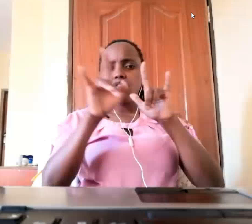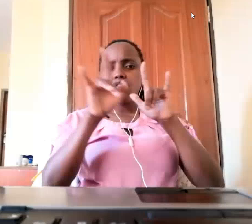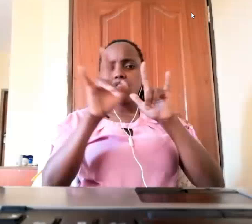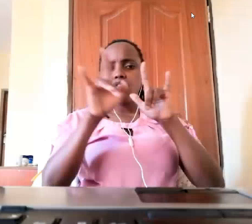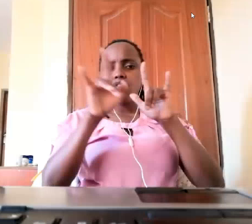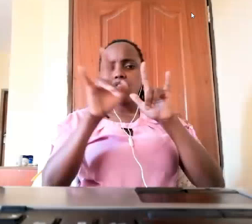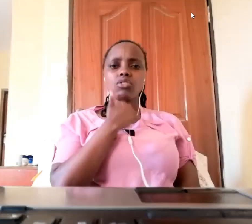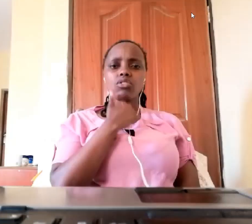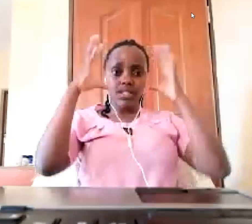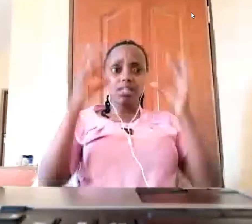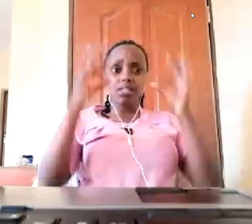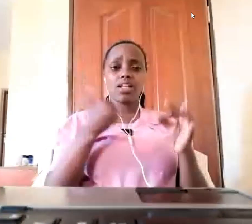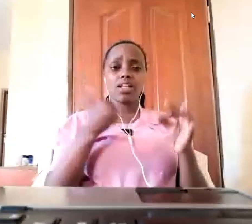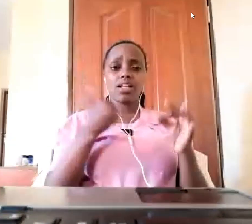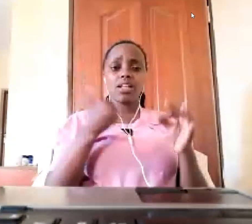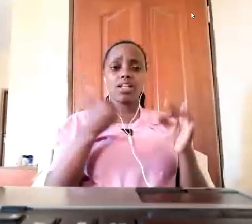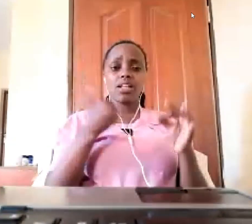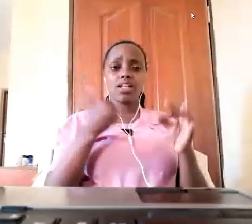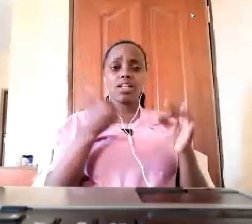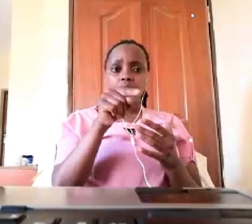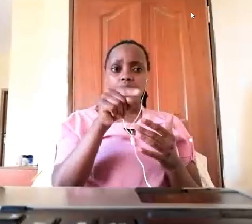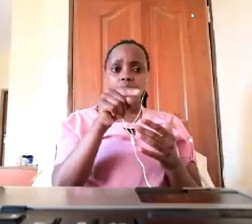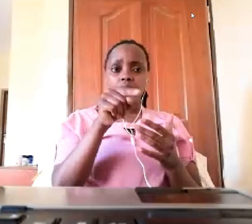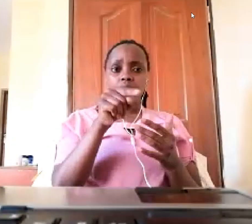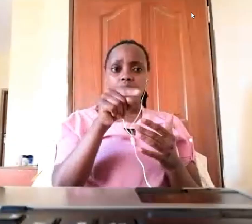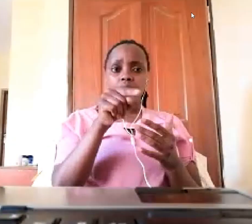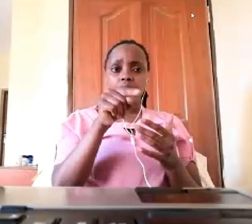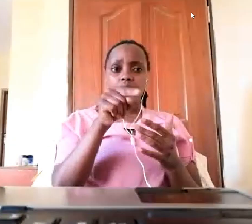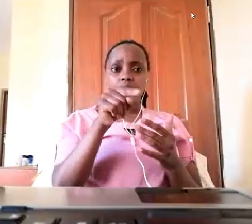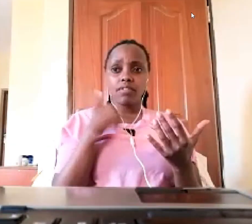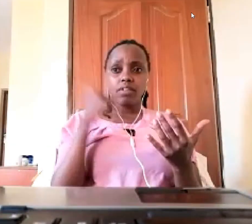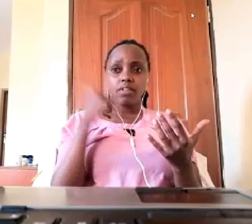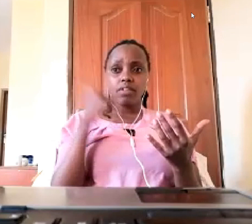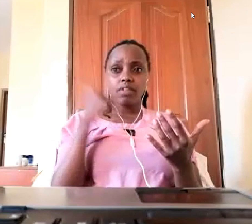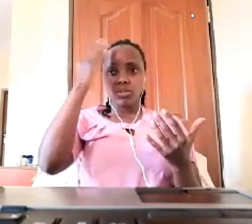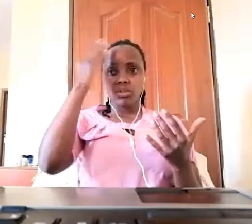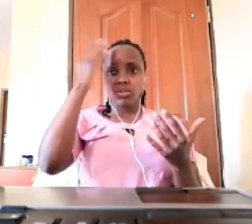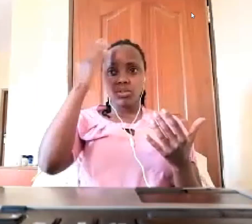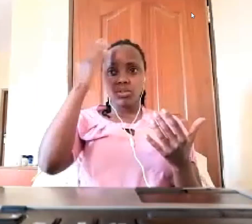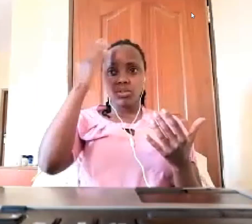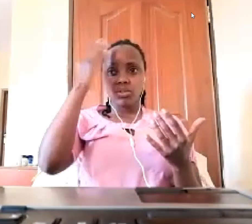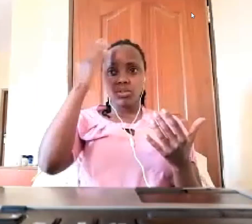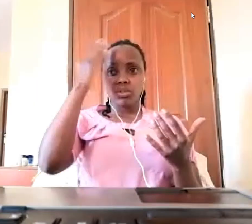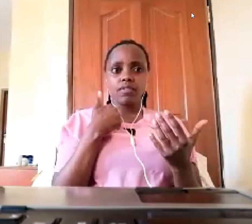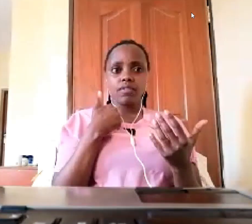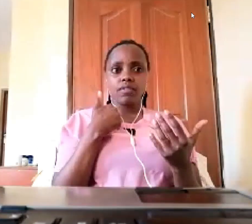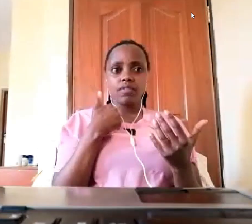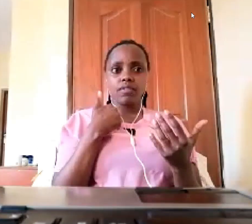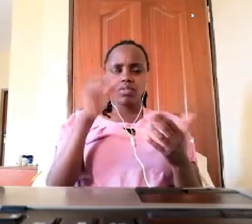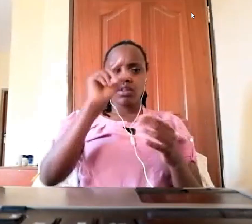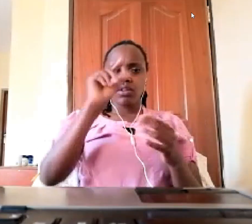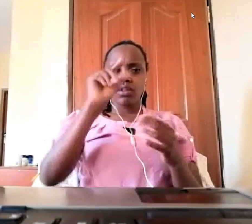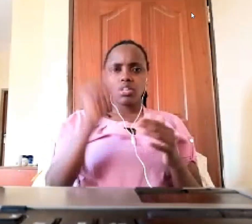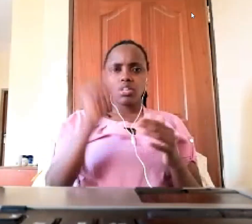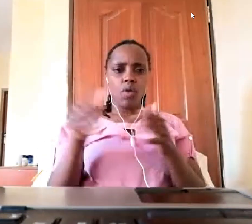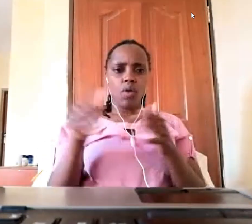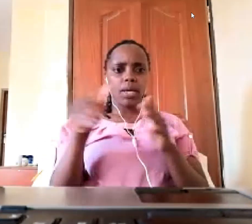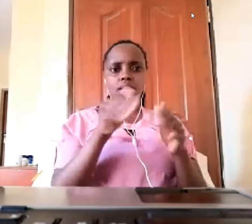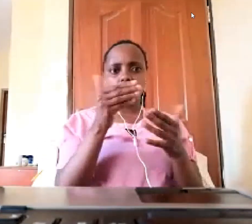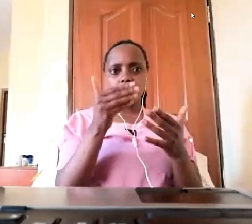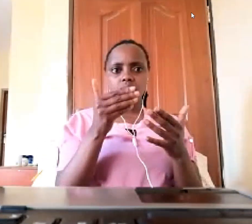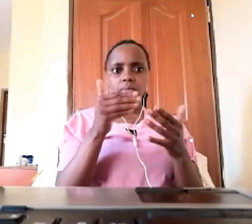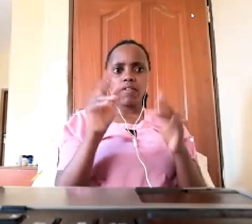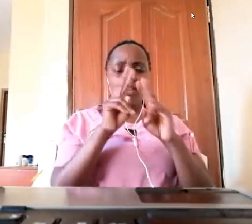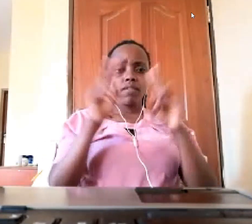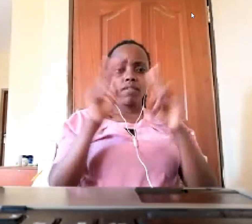African Union, for them to make decisions on this non-compliance of member states. So that's why we find these regional mechanisms